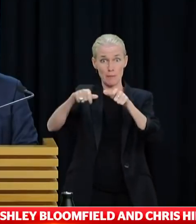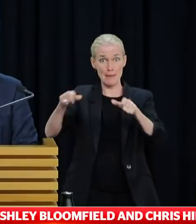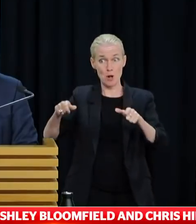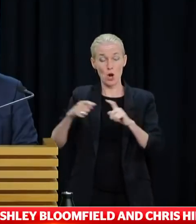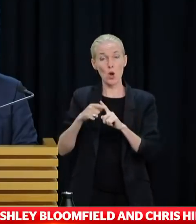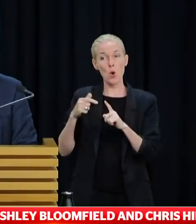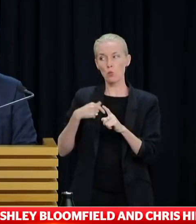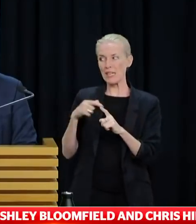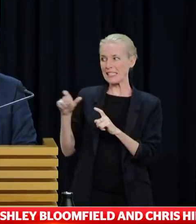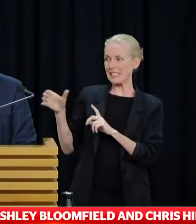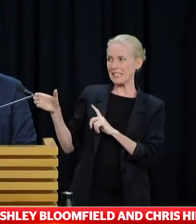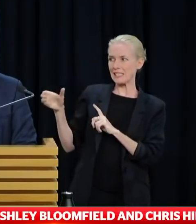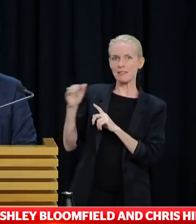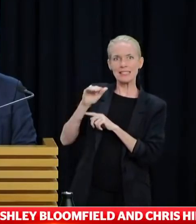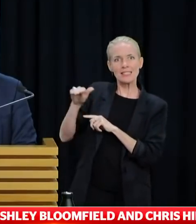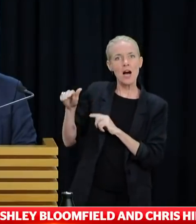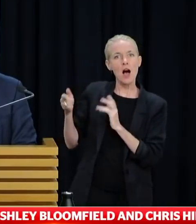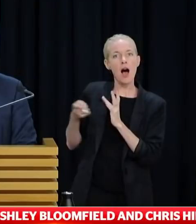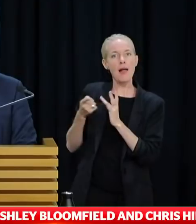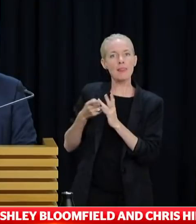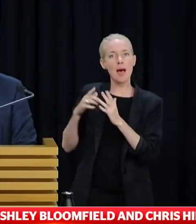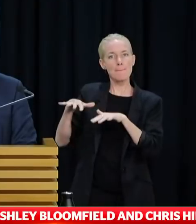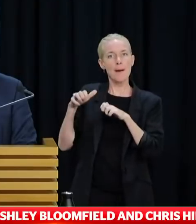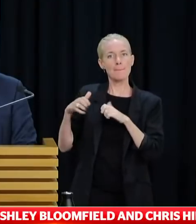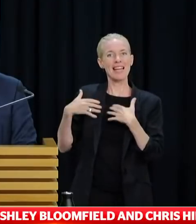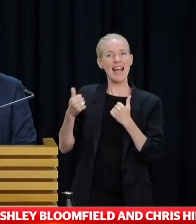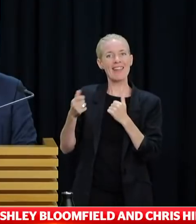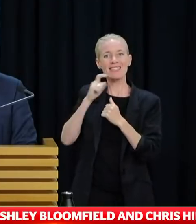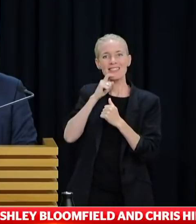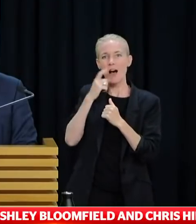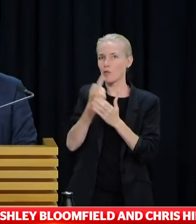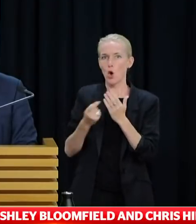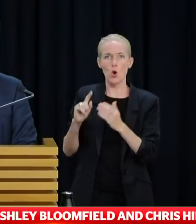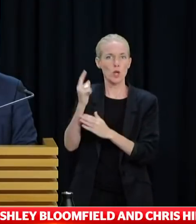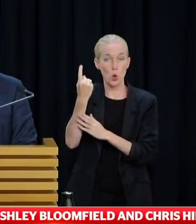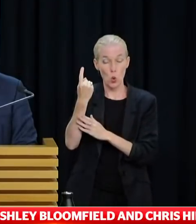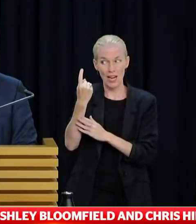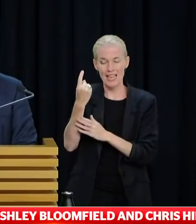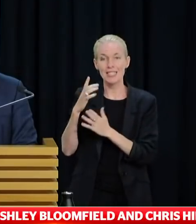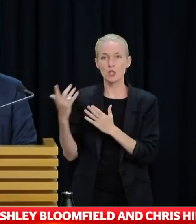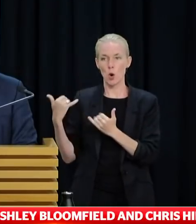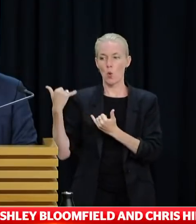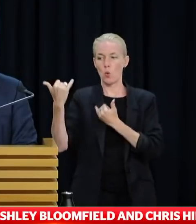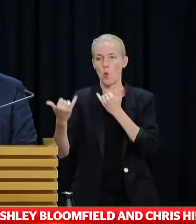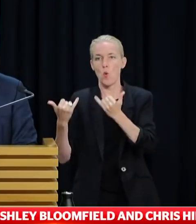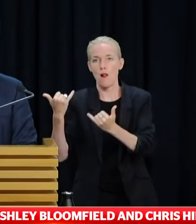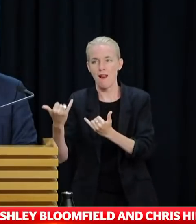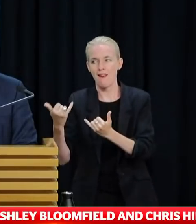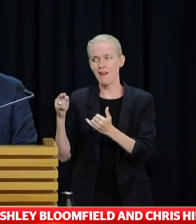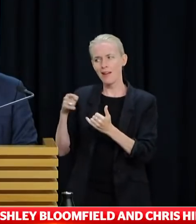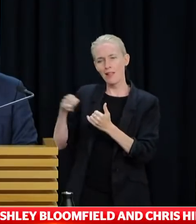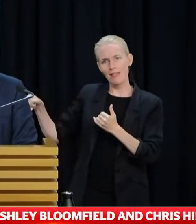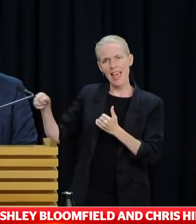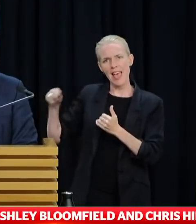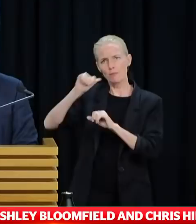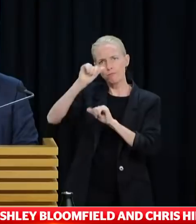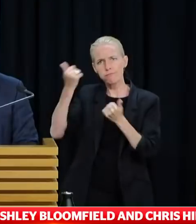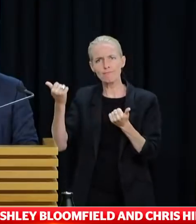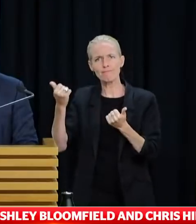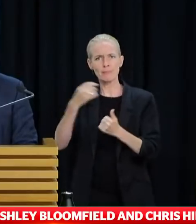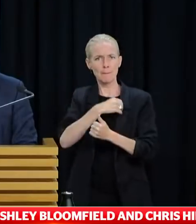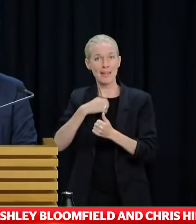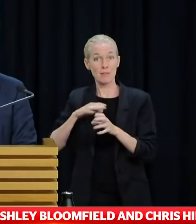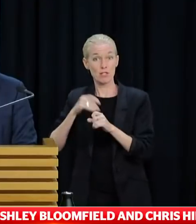daily phone calls, and if they're symptomatic at all, then that requires a nurse to inquire about the symptoms and just check and see whether that